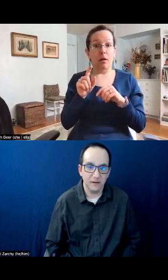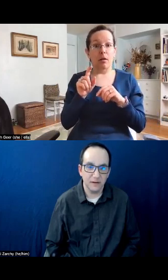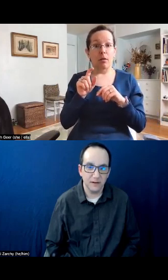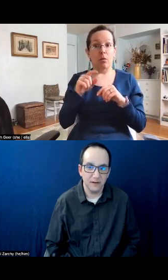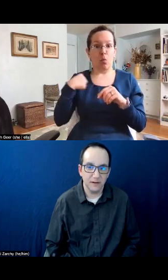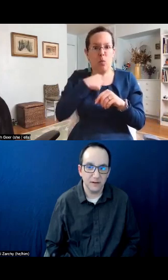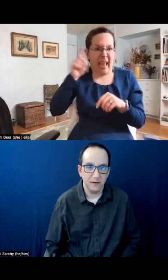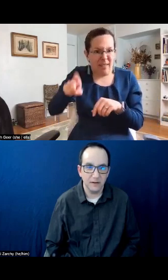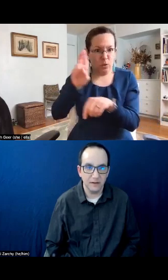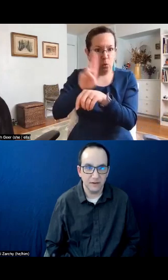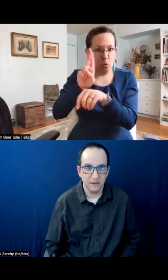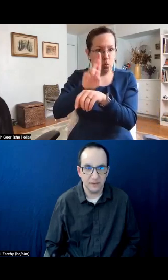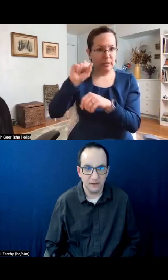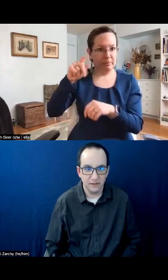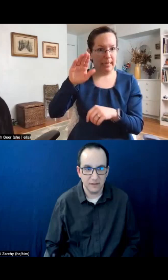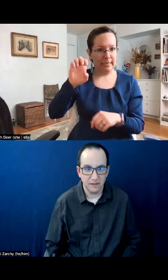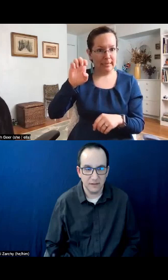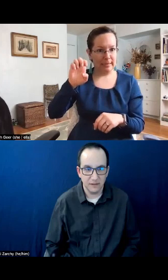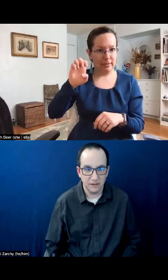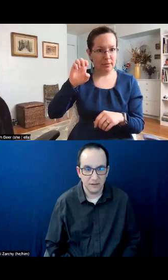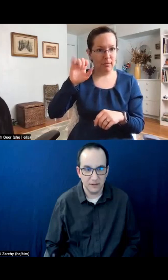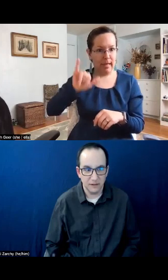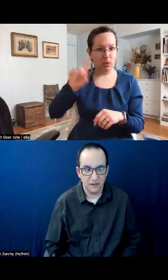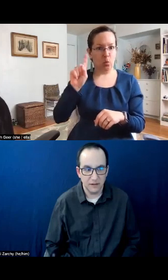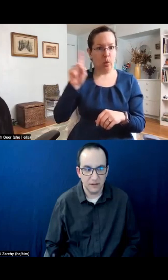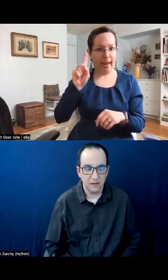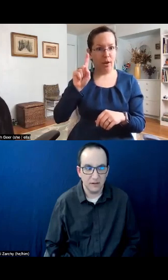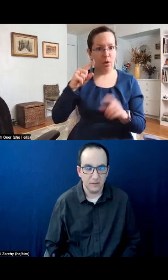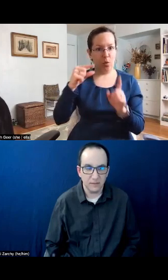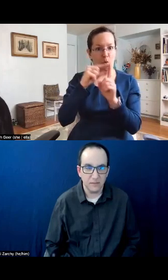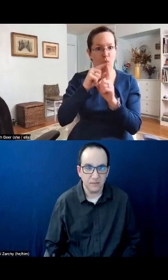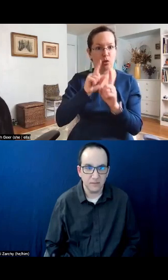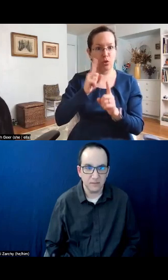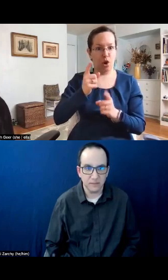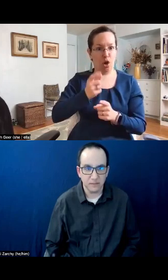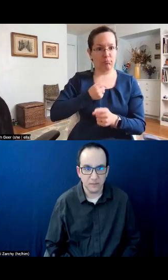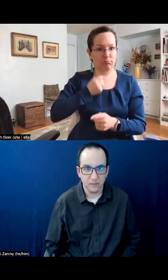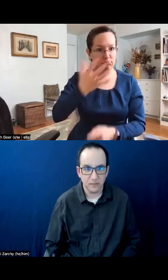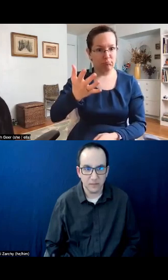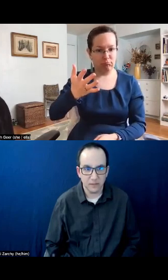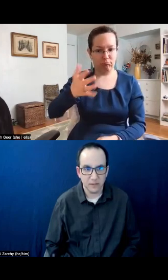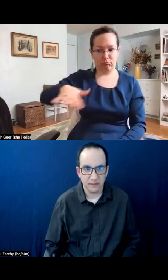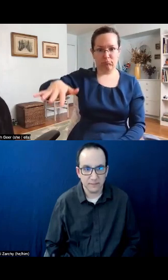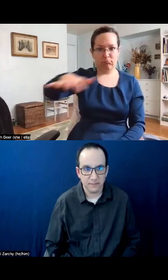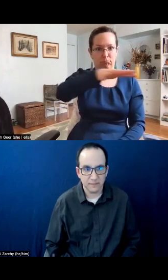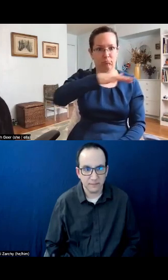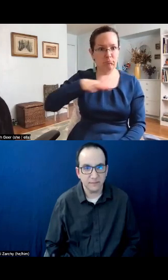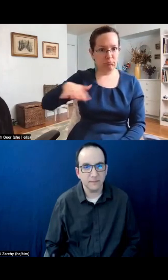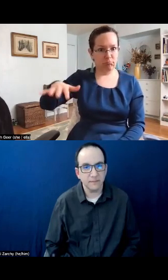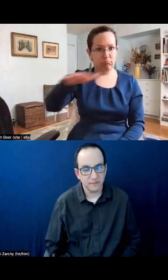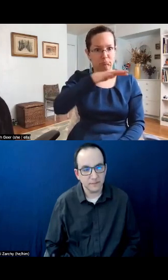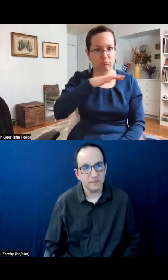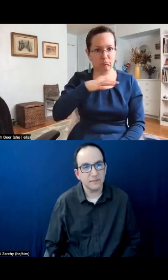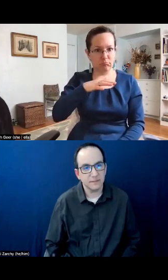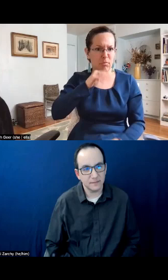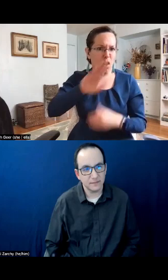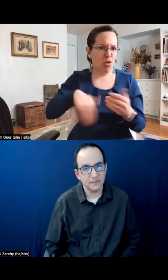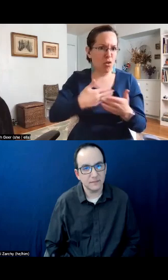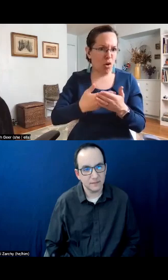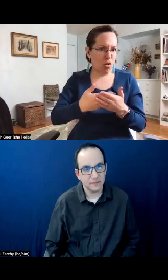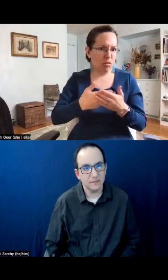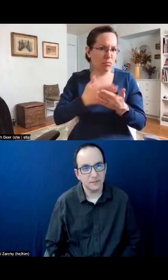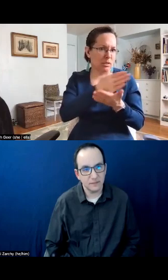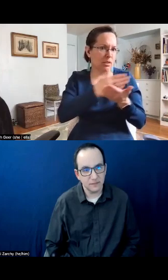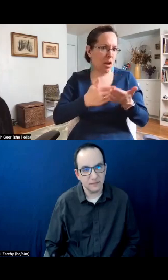and then we lean to the other, that doesn't change the meaning of the contents. But in assigned language, in ASL, we have to use space in an intentional